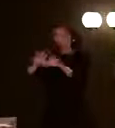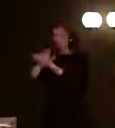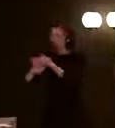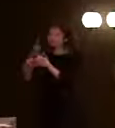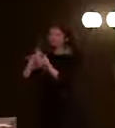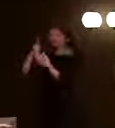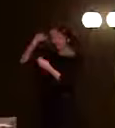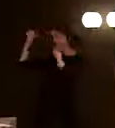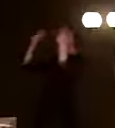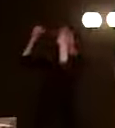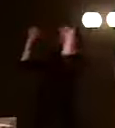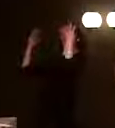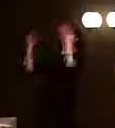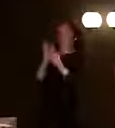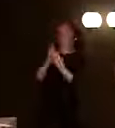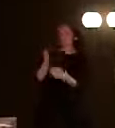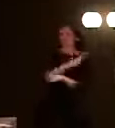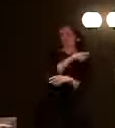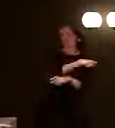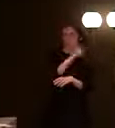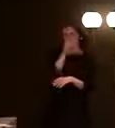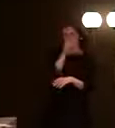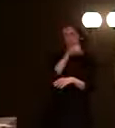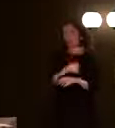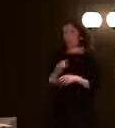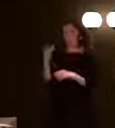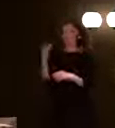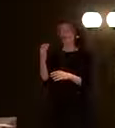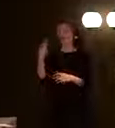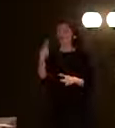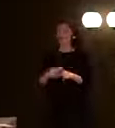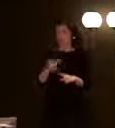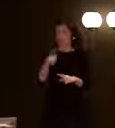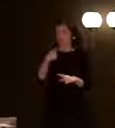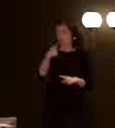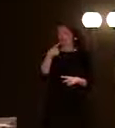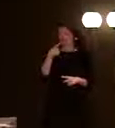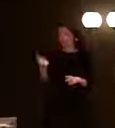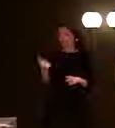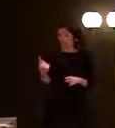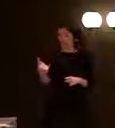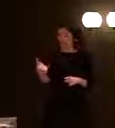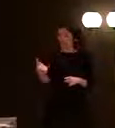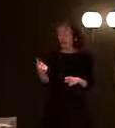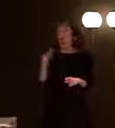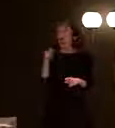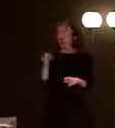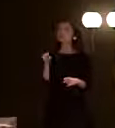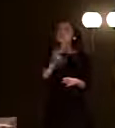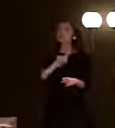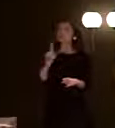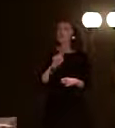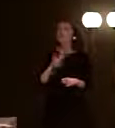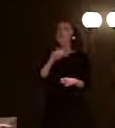so I've mentioned several times that not only are you developing language skills or subject matter skills, you